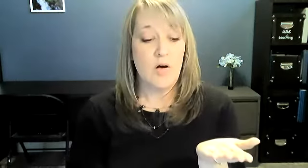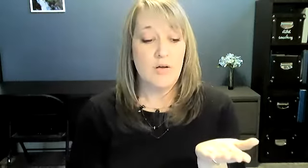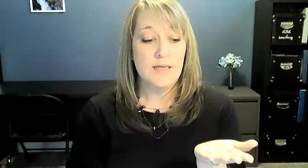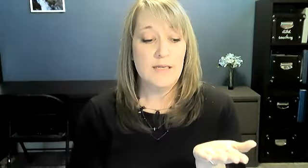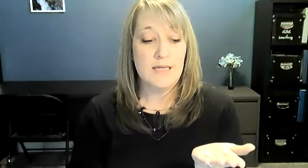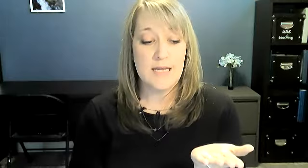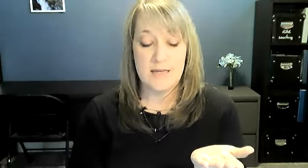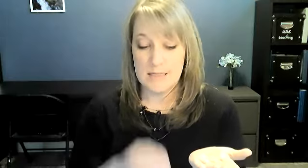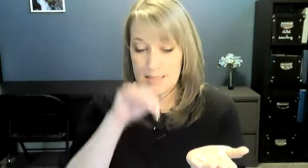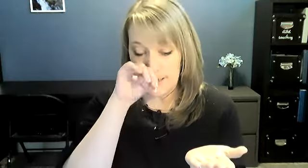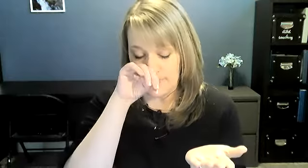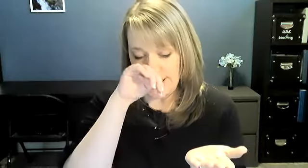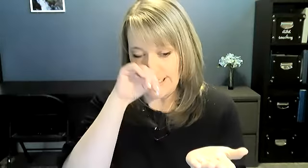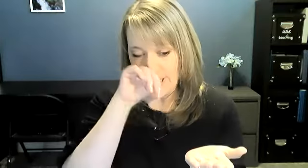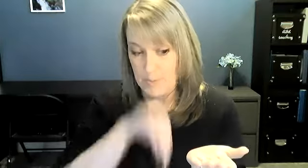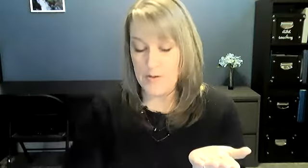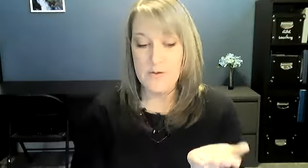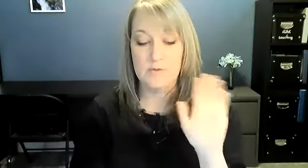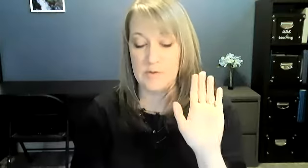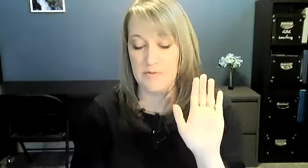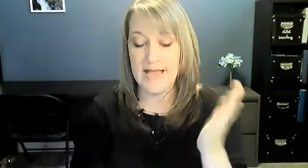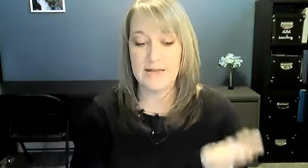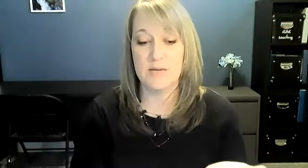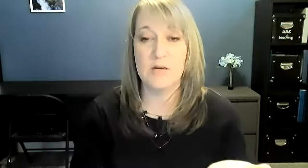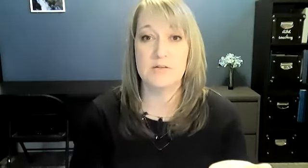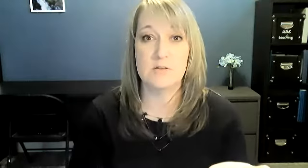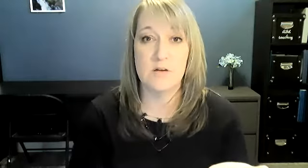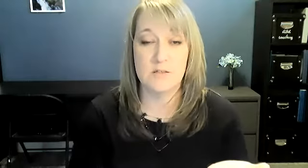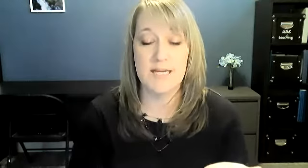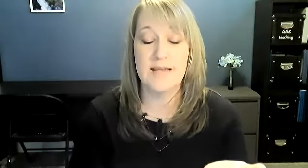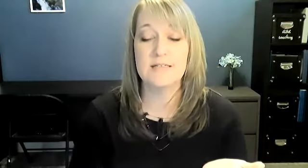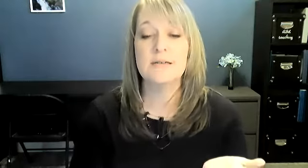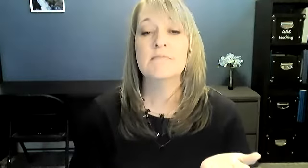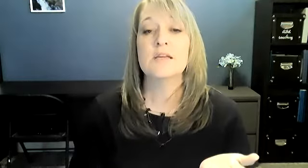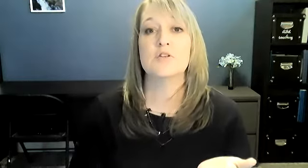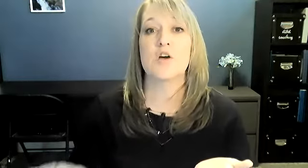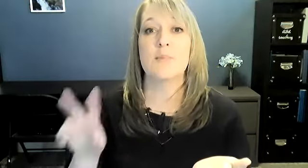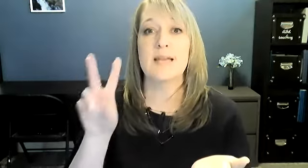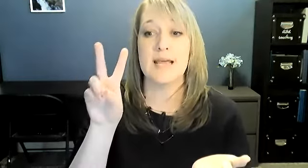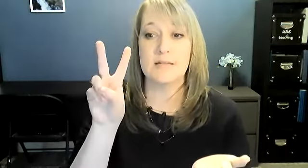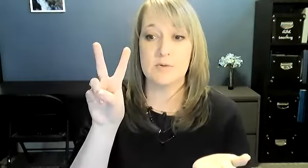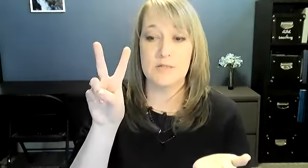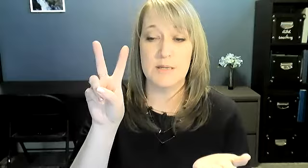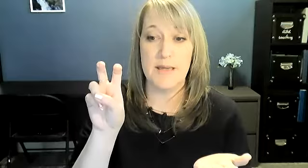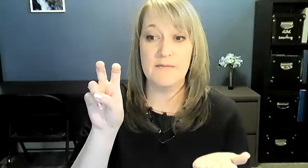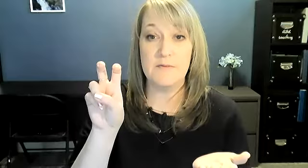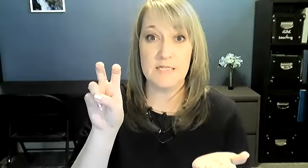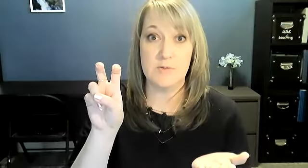palm is facing up, the flat hand shape on your non-dominant hand. Your dominant hand is going to be a bent V to